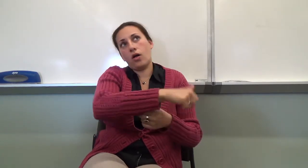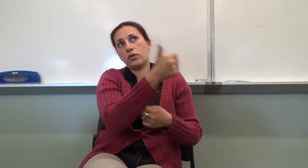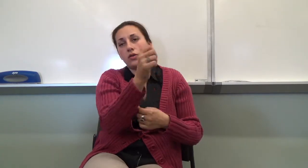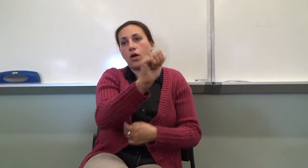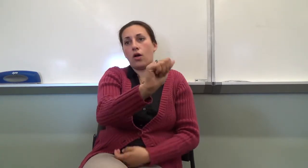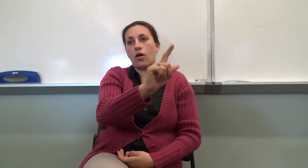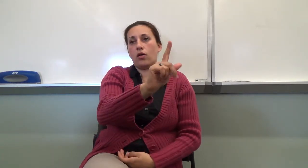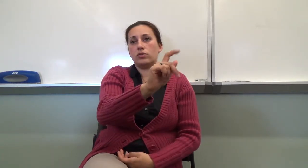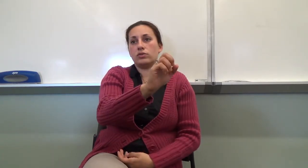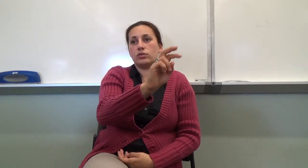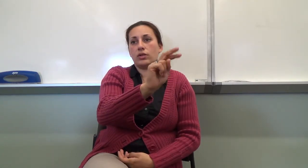interior angles.